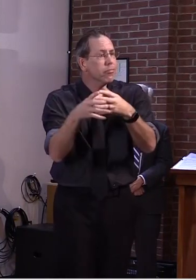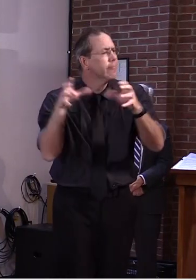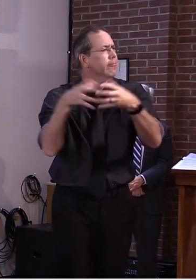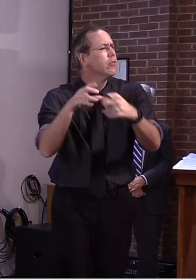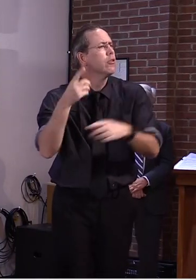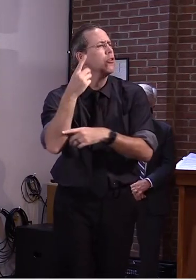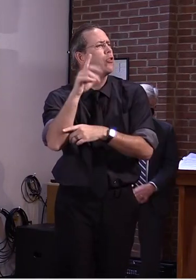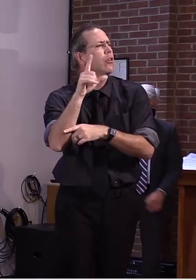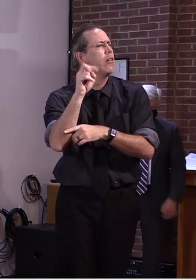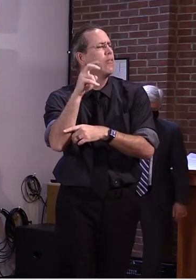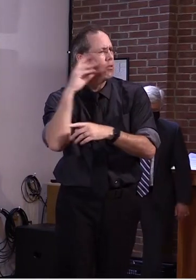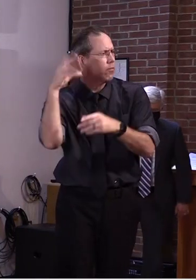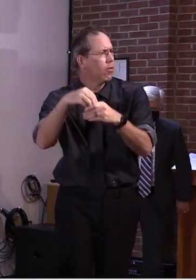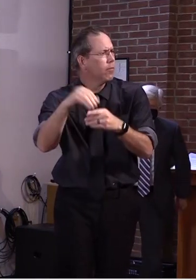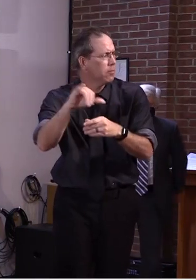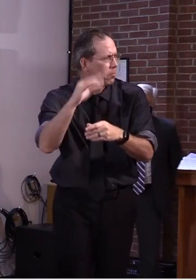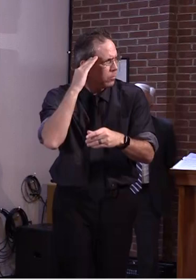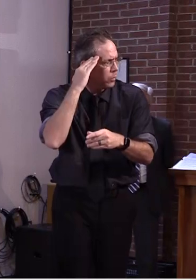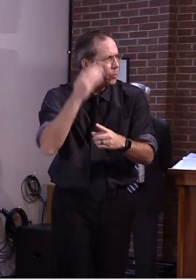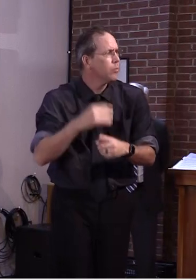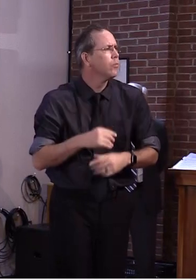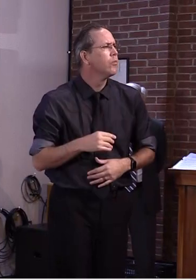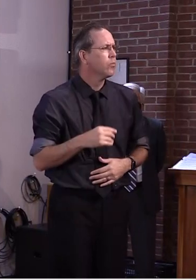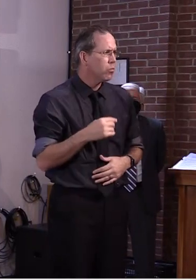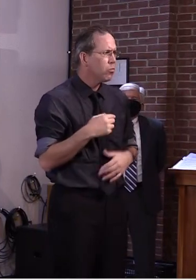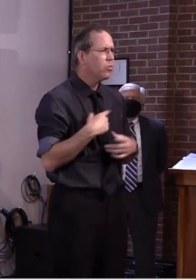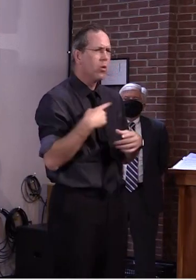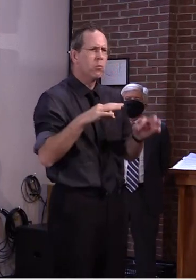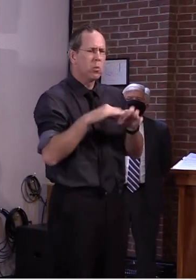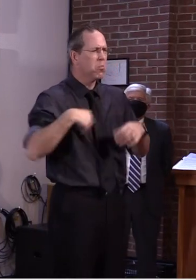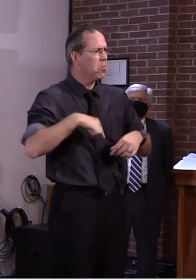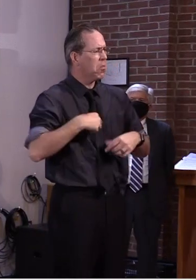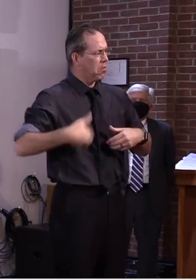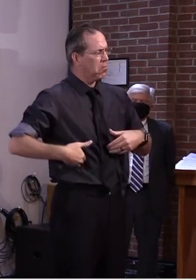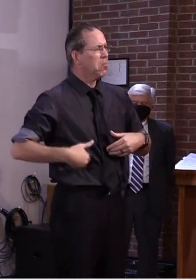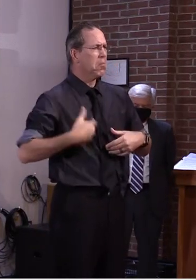we are ready to take the next step in reopening our K-12 system.